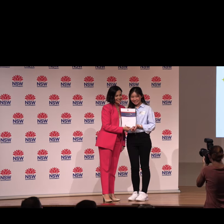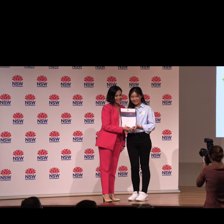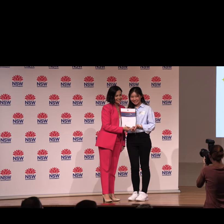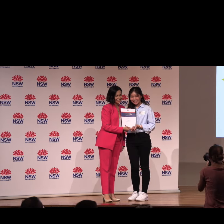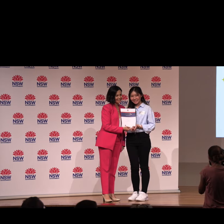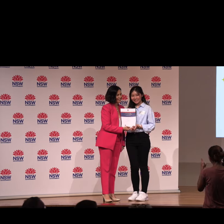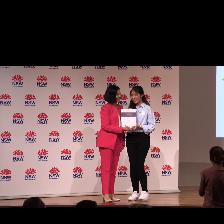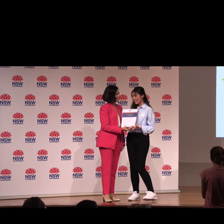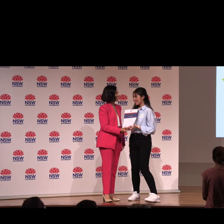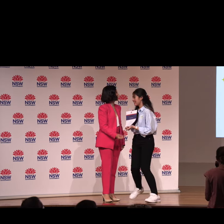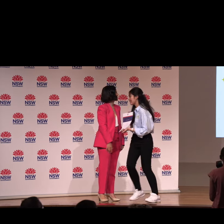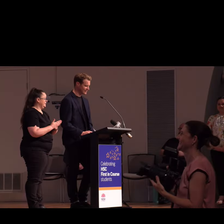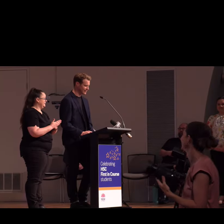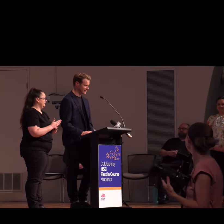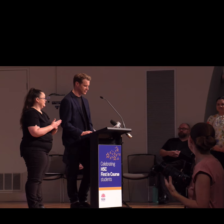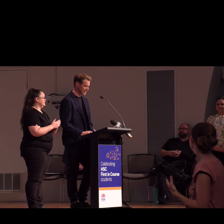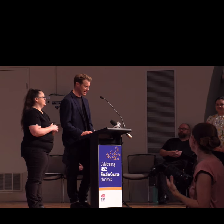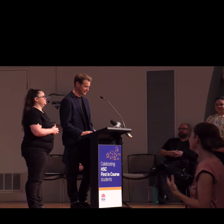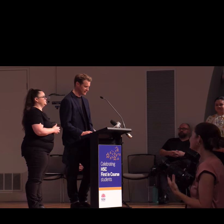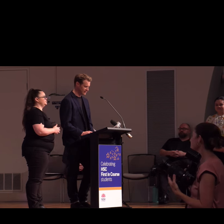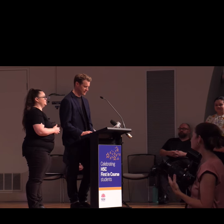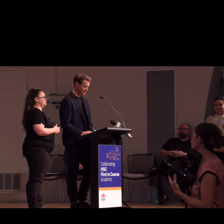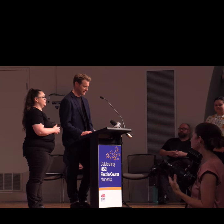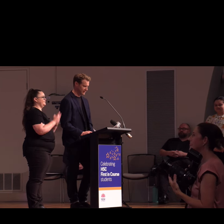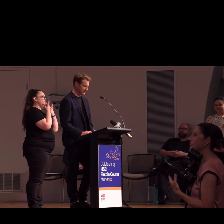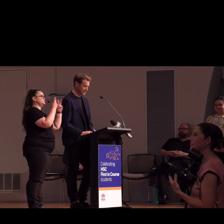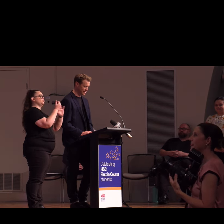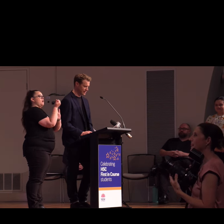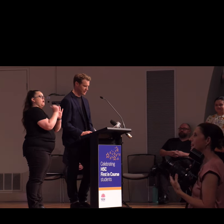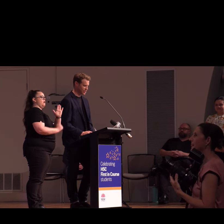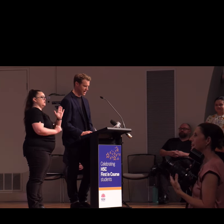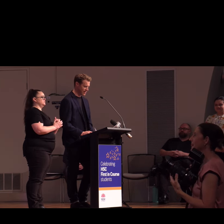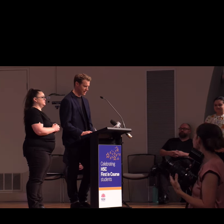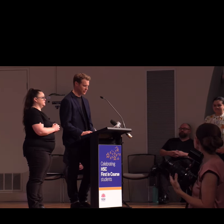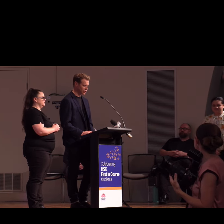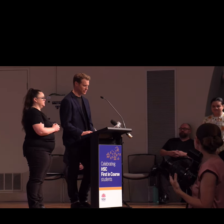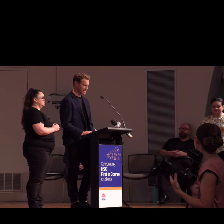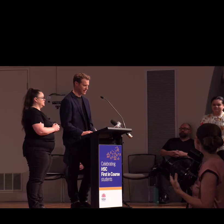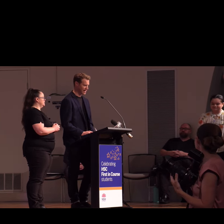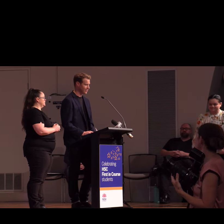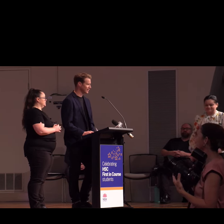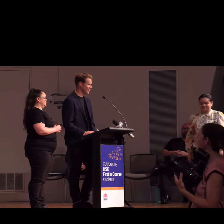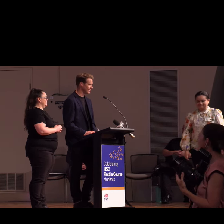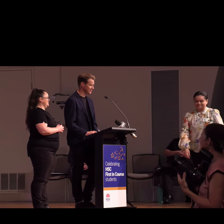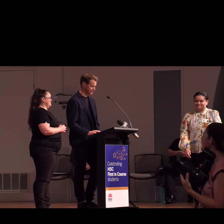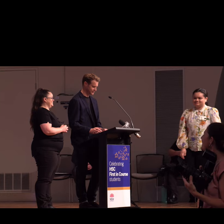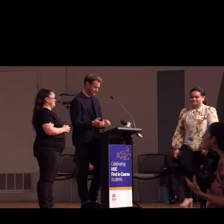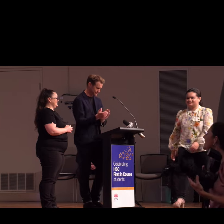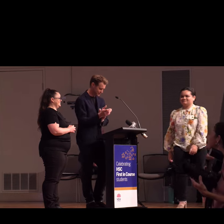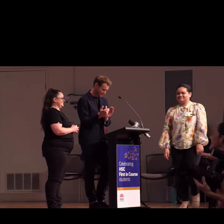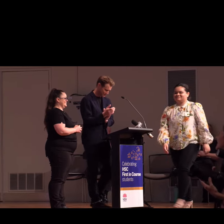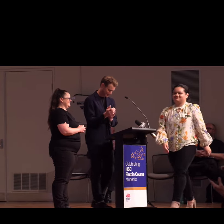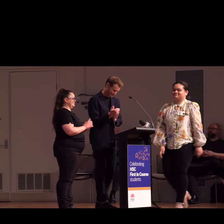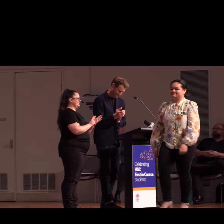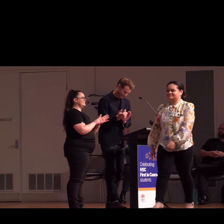And finally, last but not least, in Visual Arts, Lyric Generet, John Terry Catholic College.